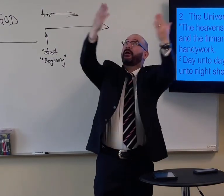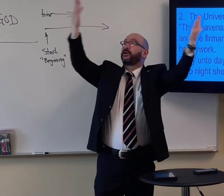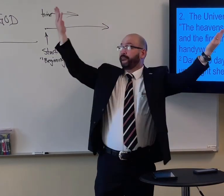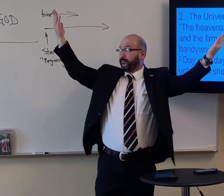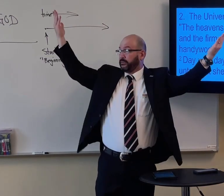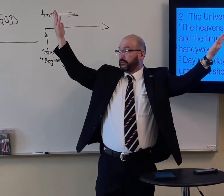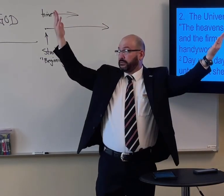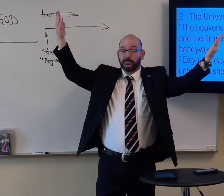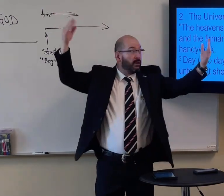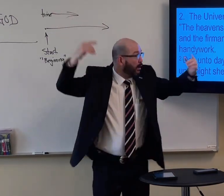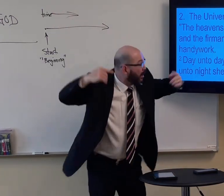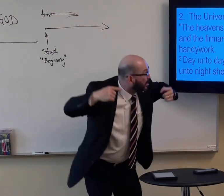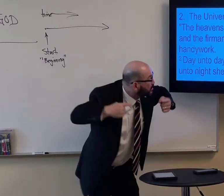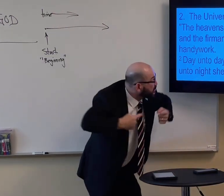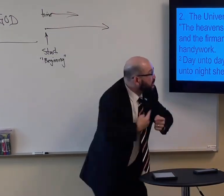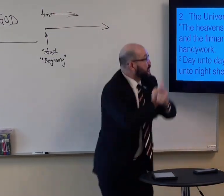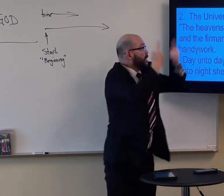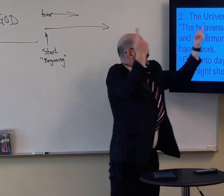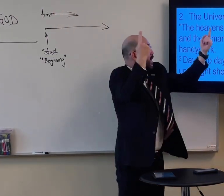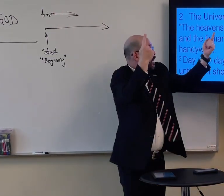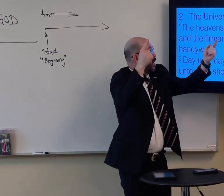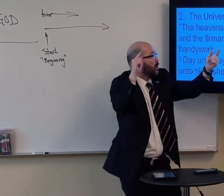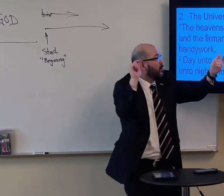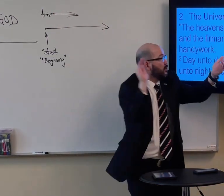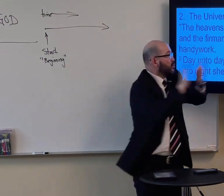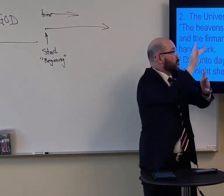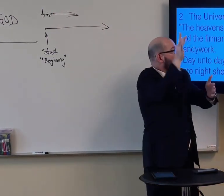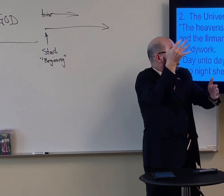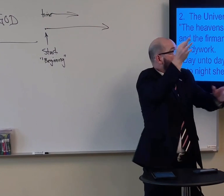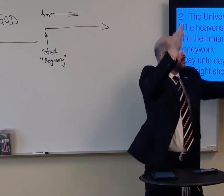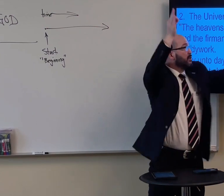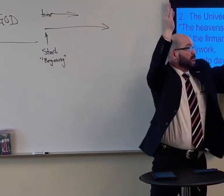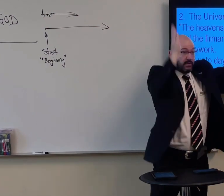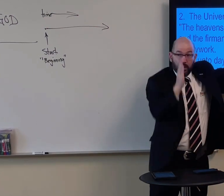the glory of God.